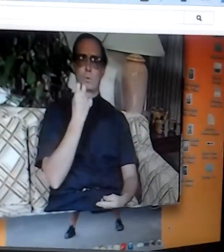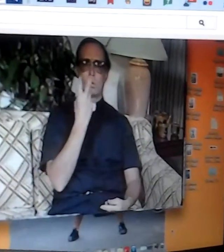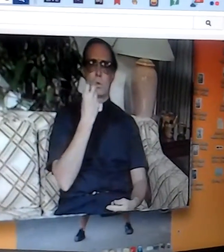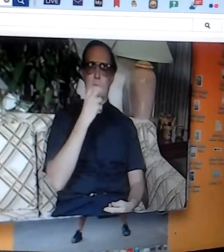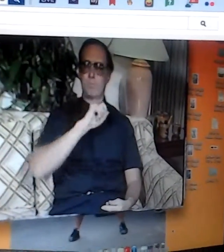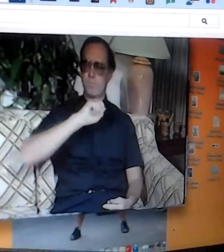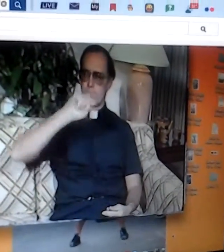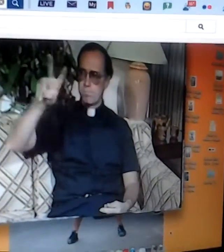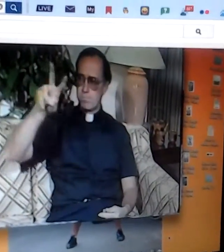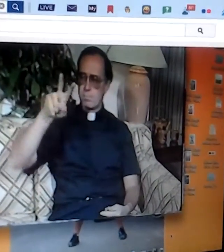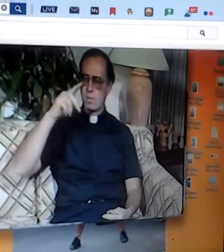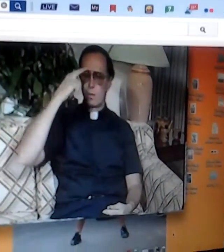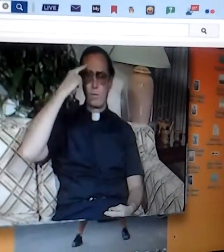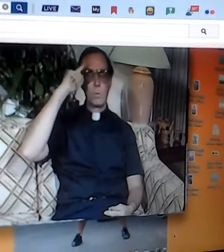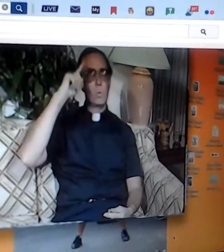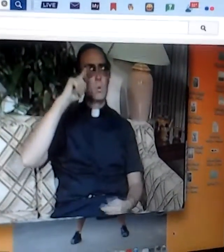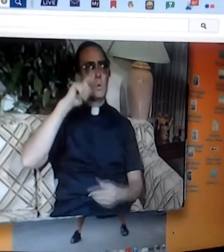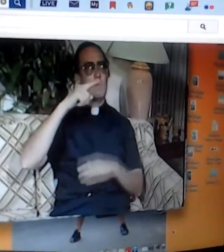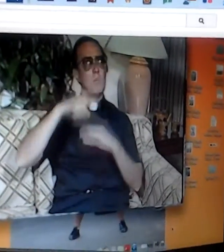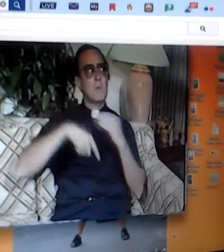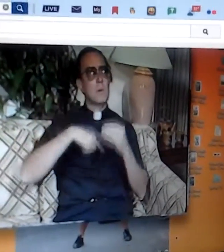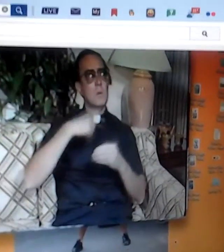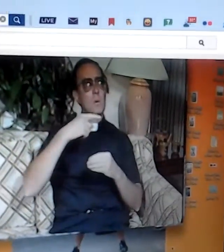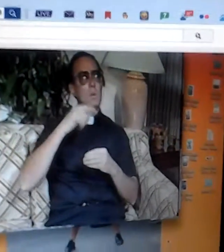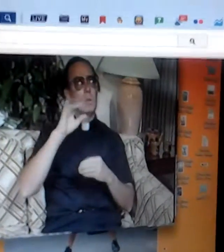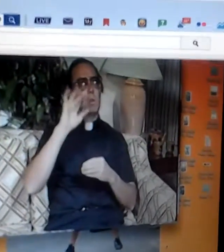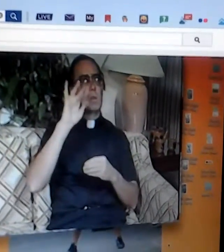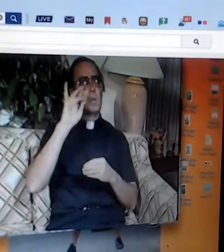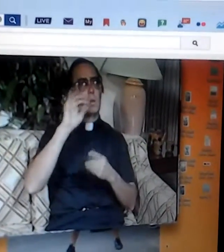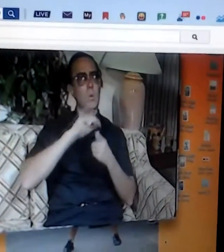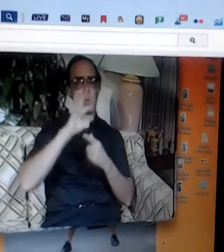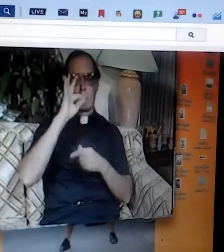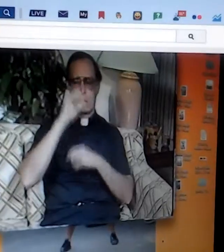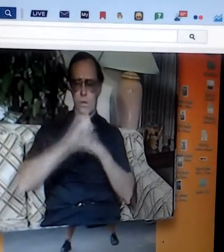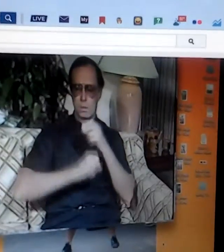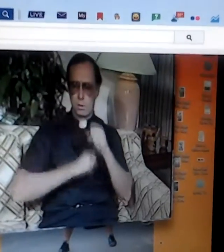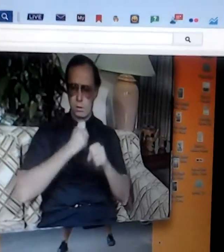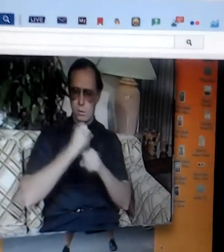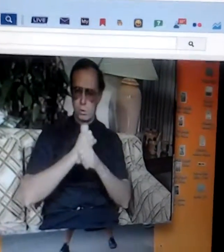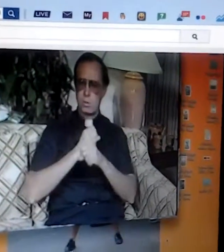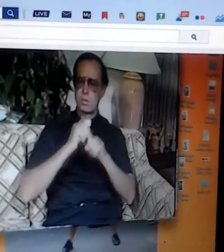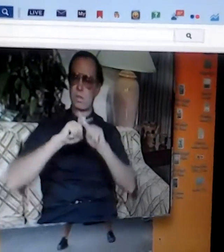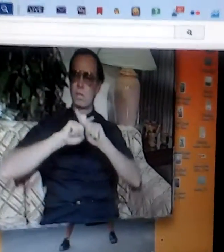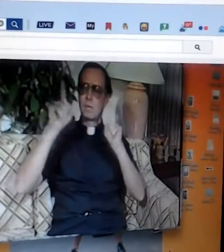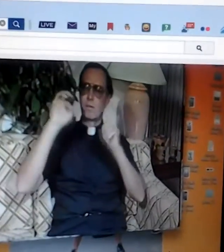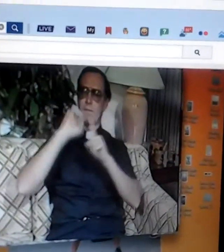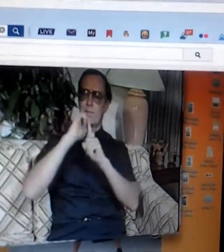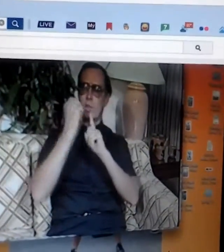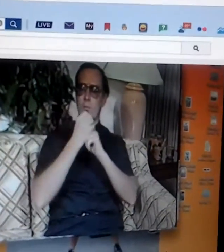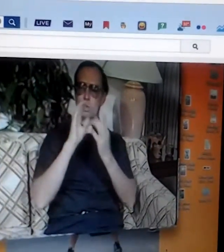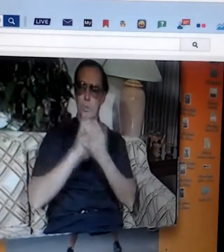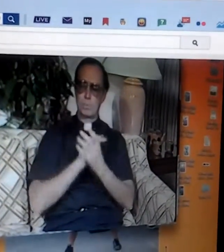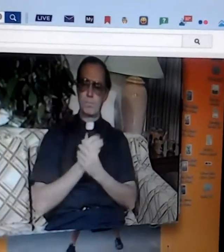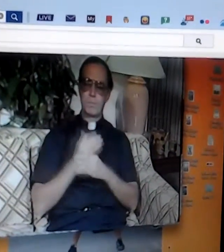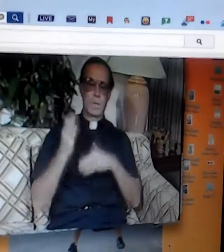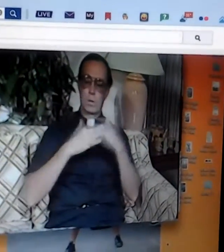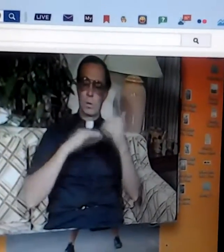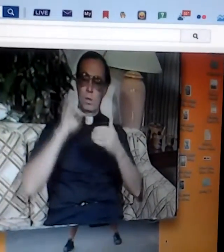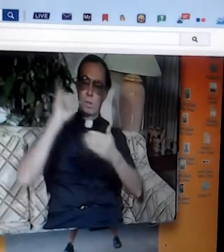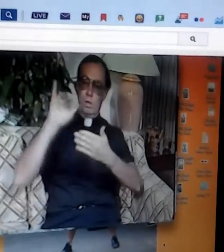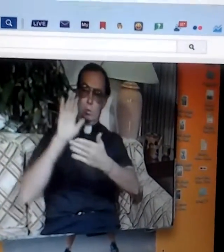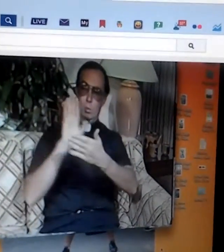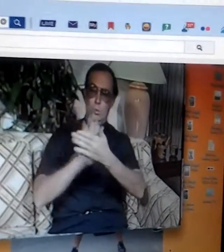parents thought about it and decided that I should go there. So at the age of 12, I attended and went for about 8